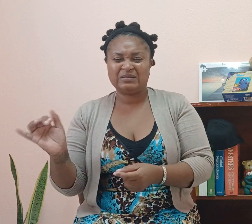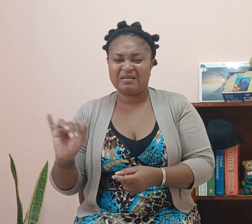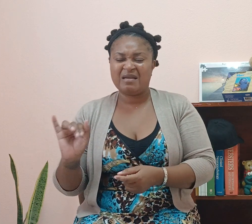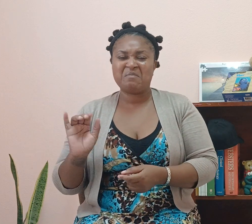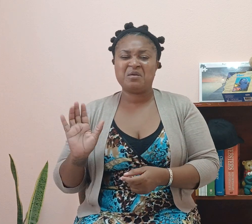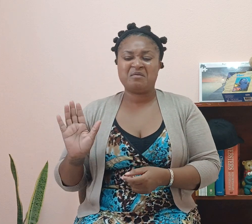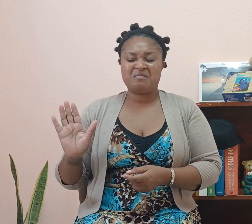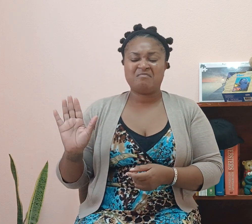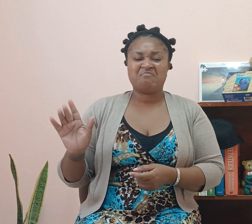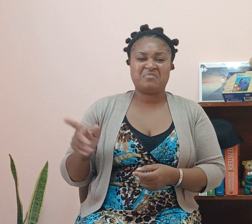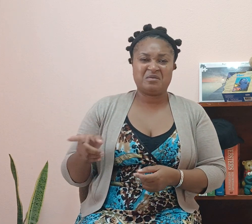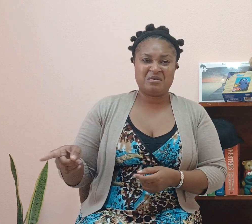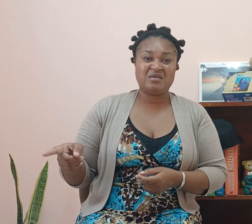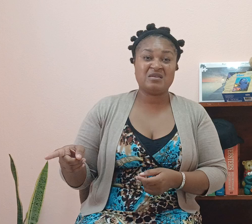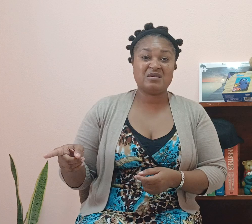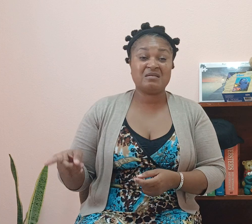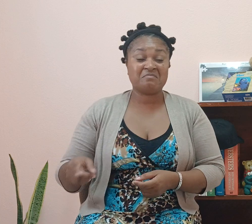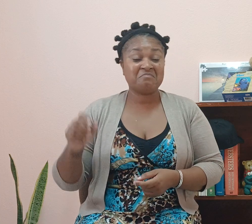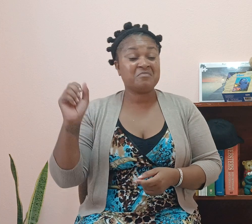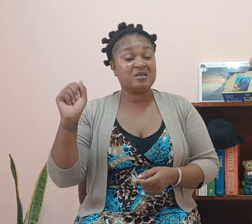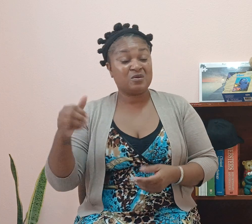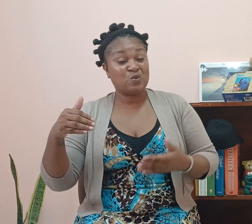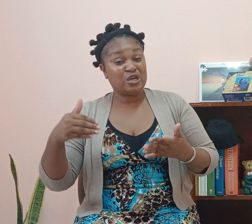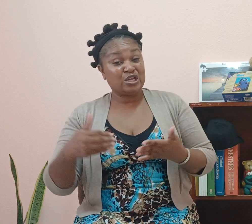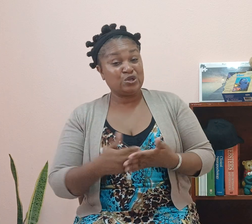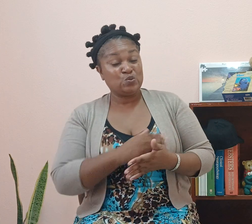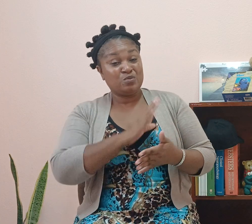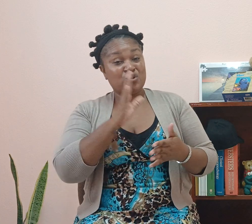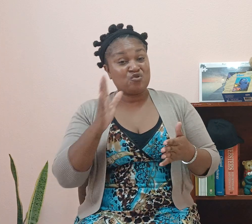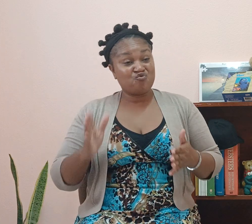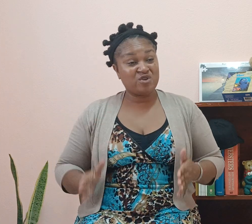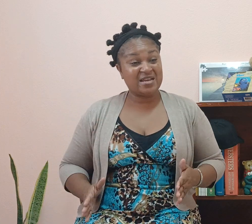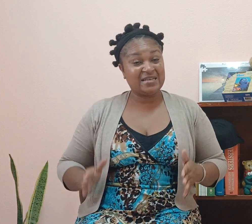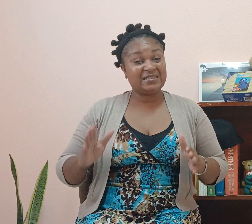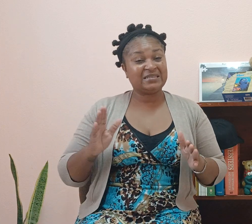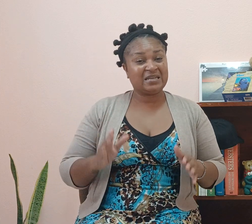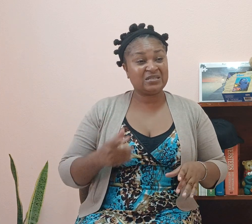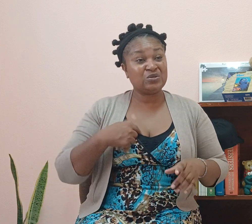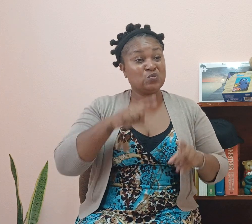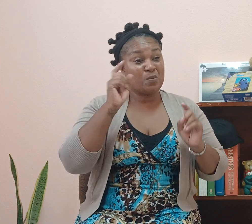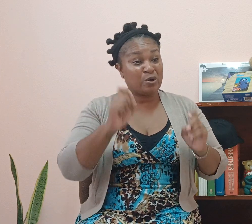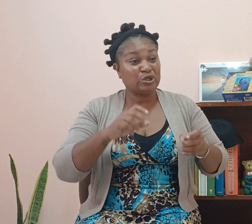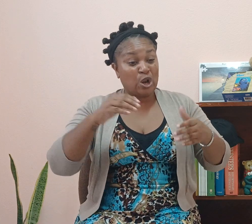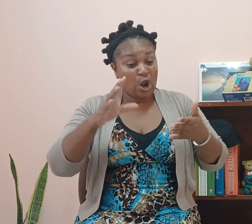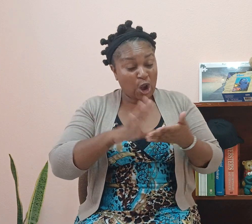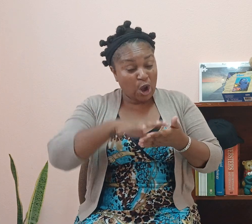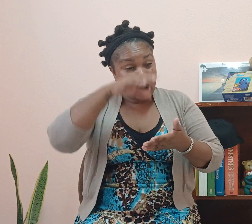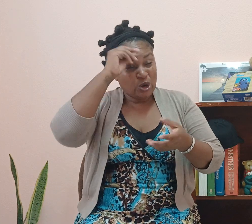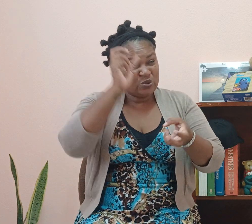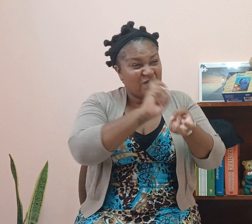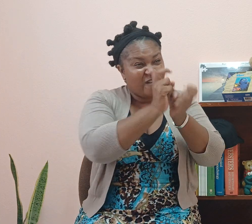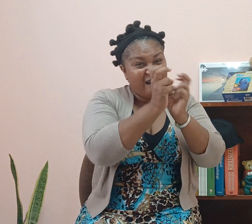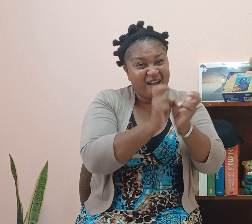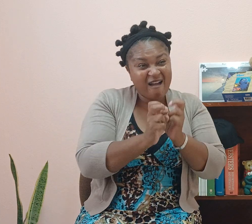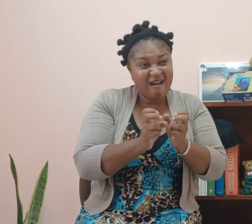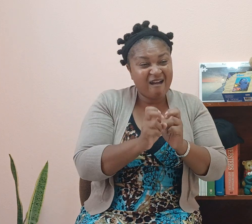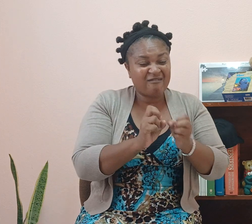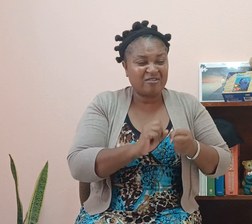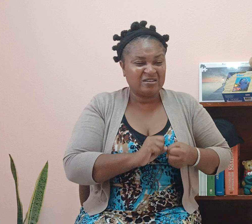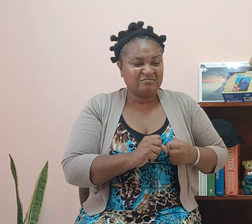Ye are newborn Christians, ye must learn to fight with the bad within you